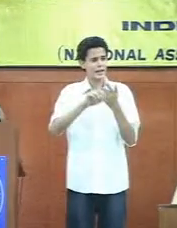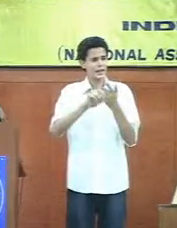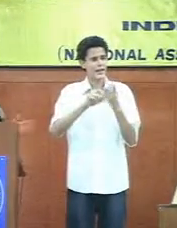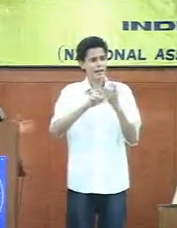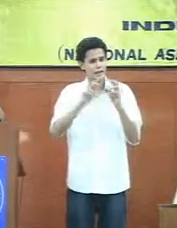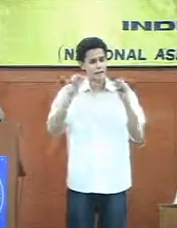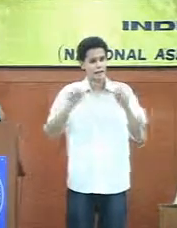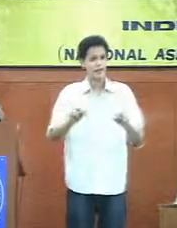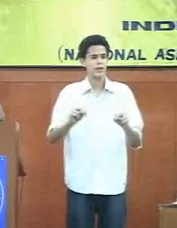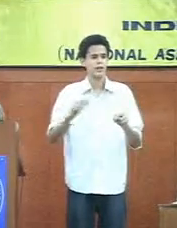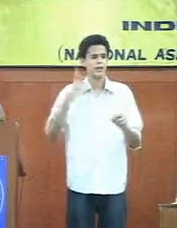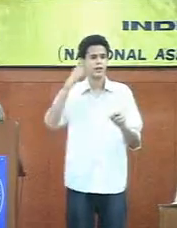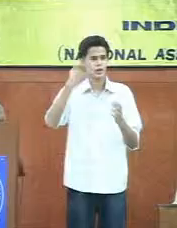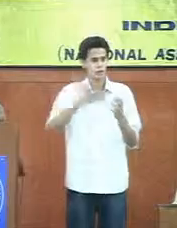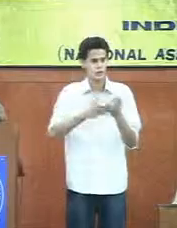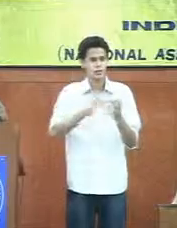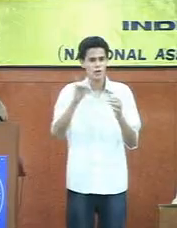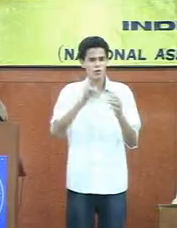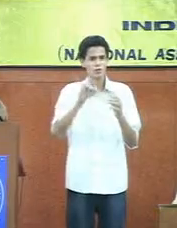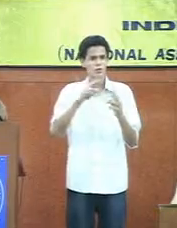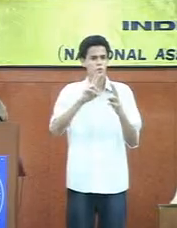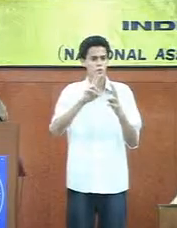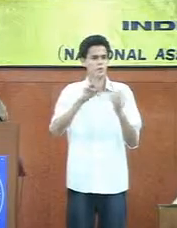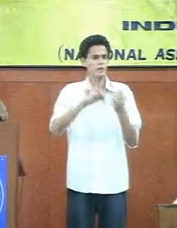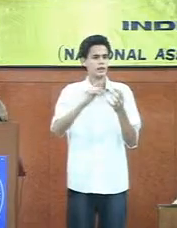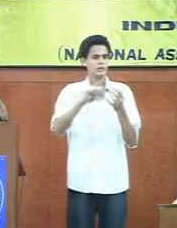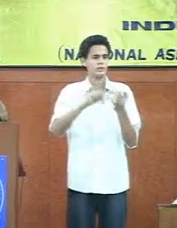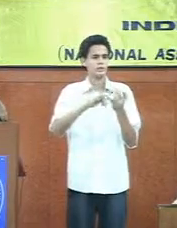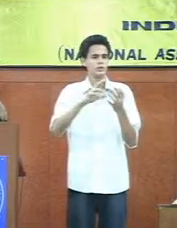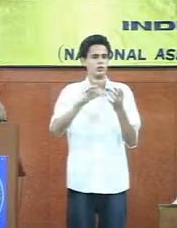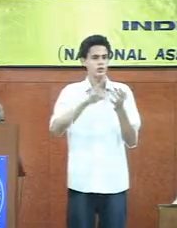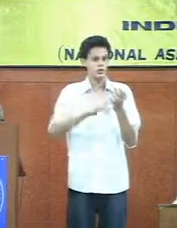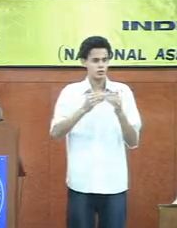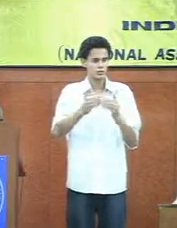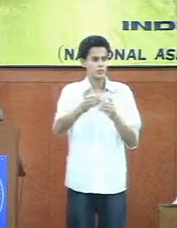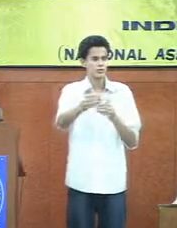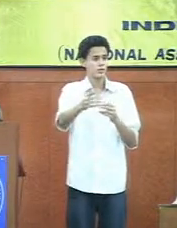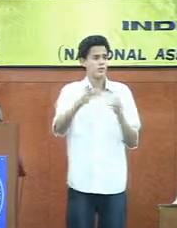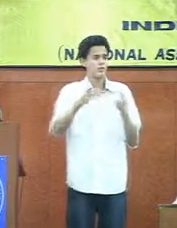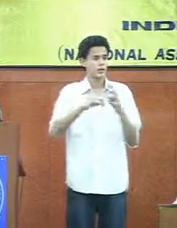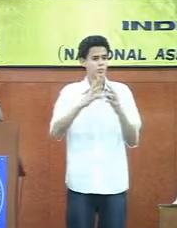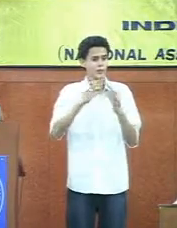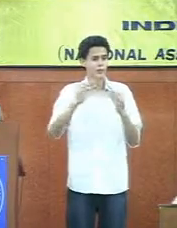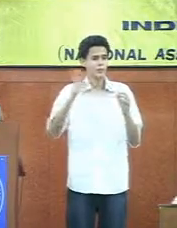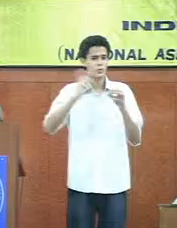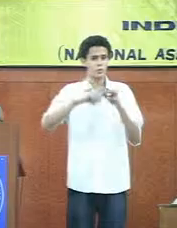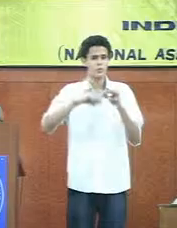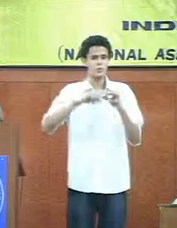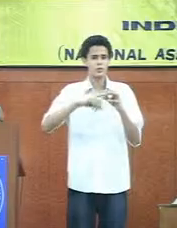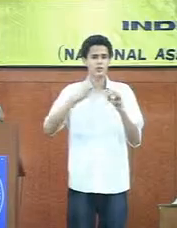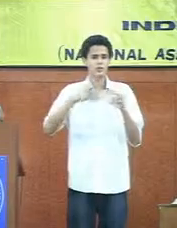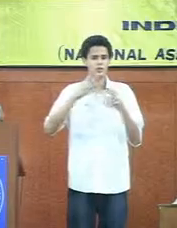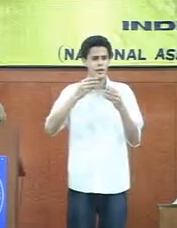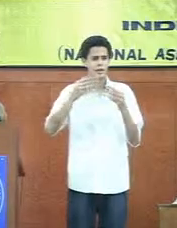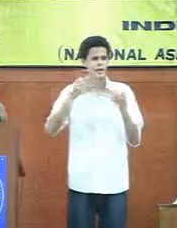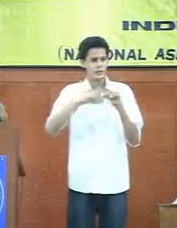for this and the following two sessions, and there were a lot of queries that people had, and